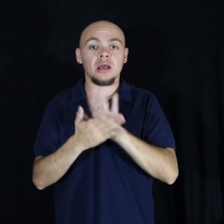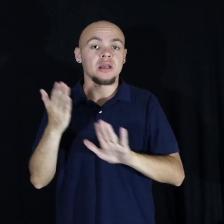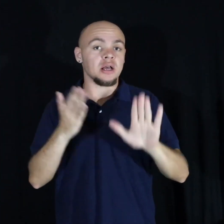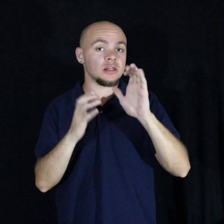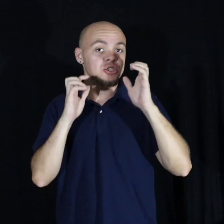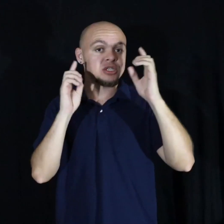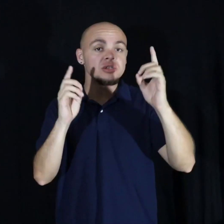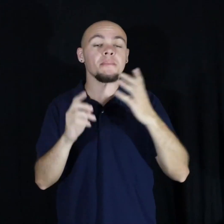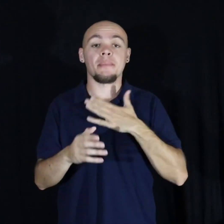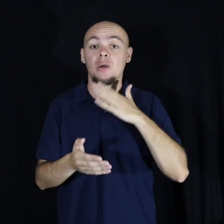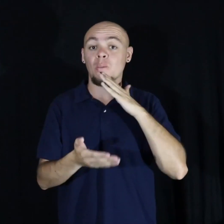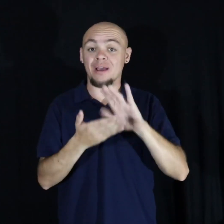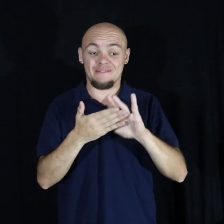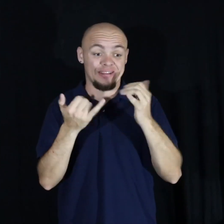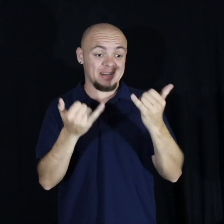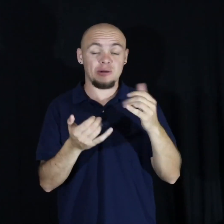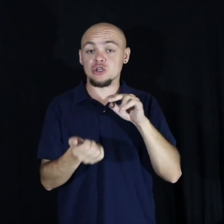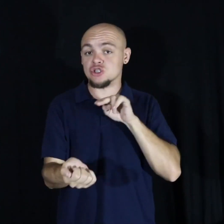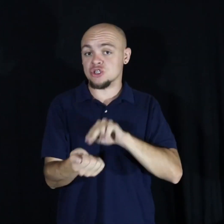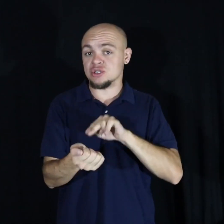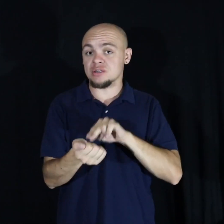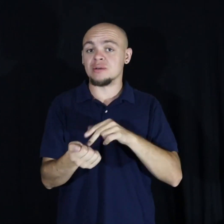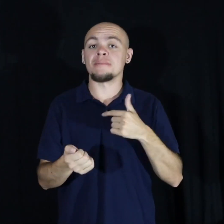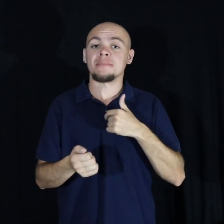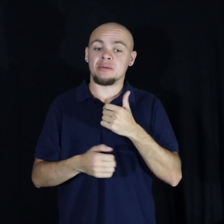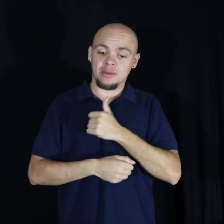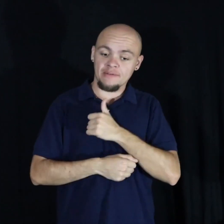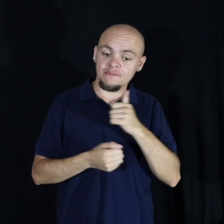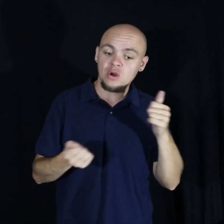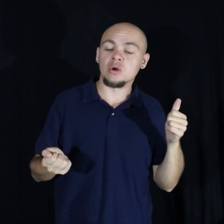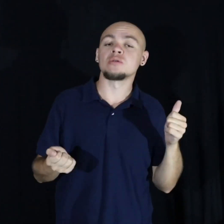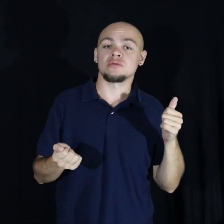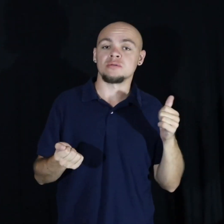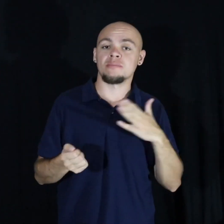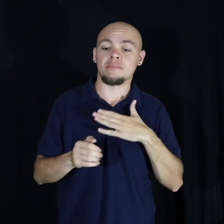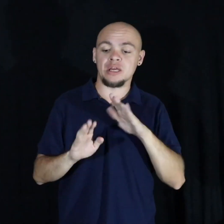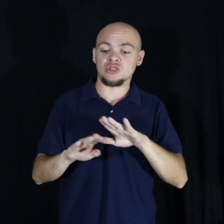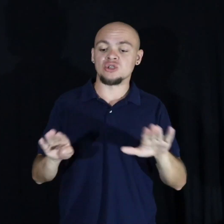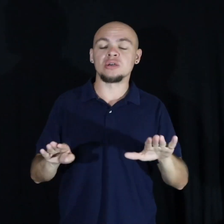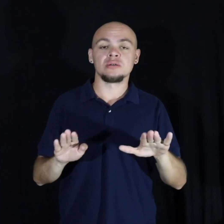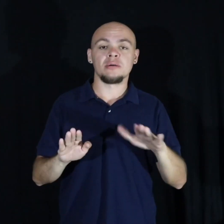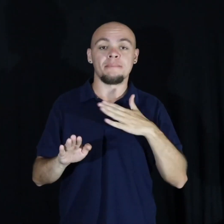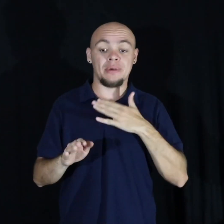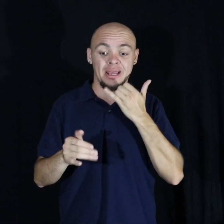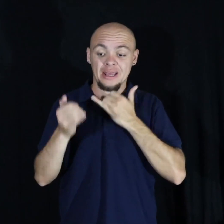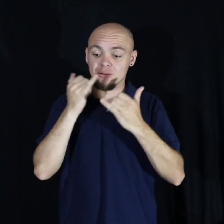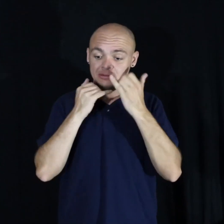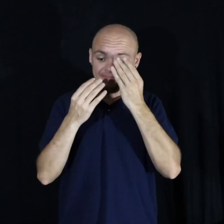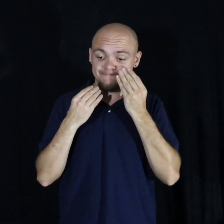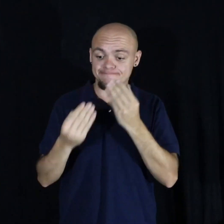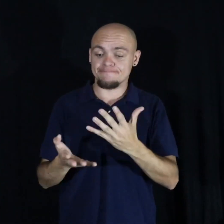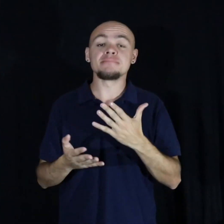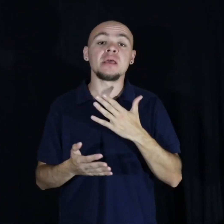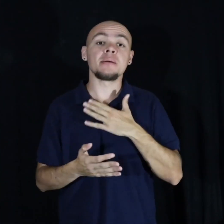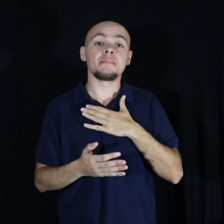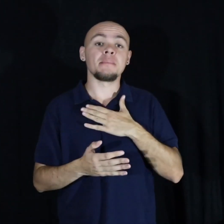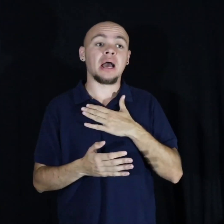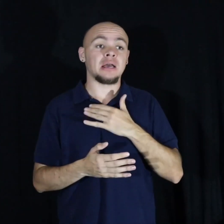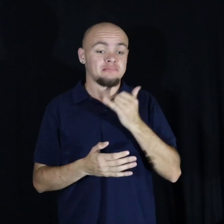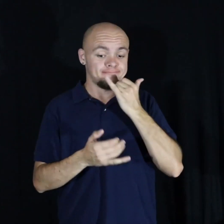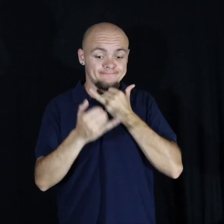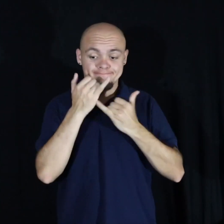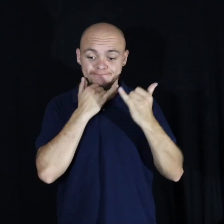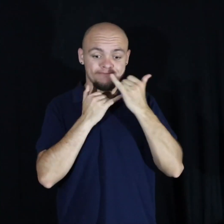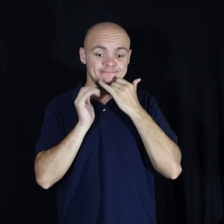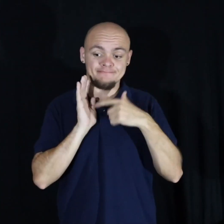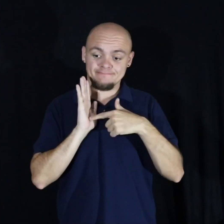is a nurse. I let myself be vulnerable, revealing to my children my own errors growing up, as well as my own imperfections, because